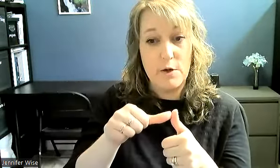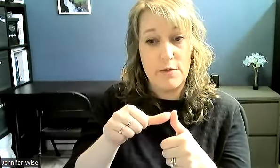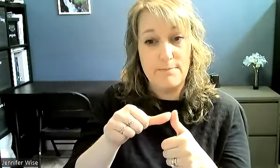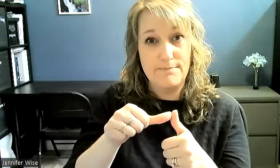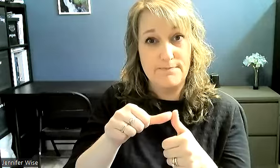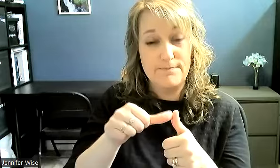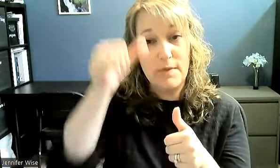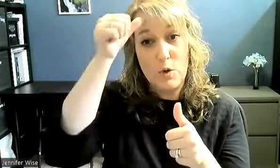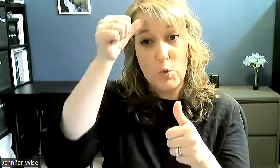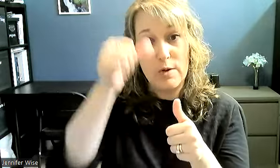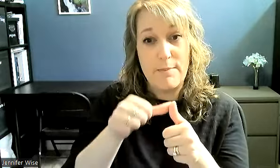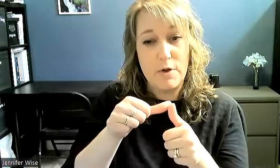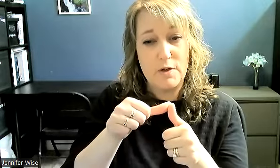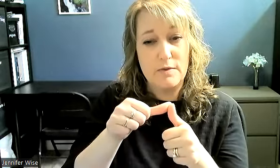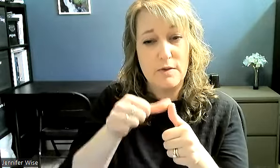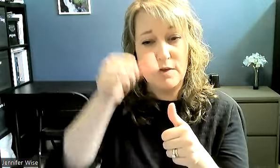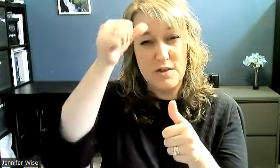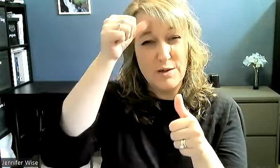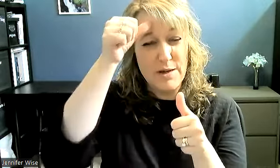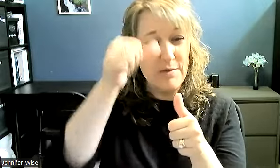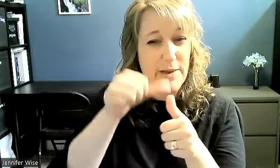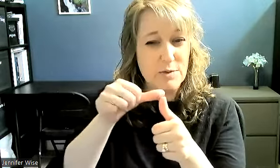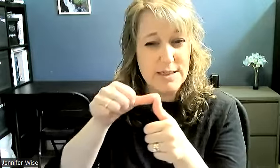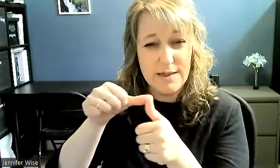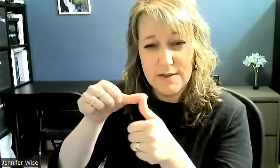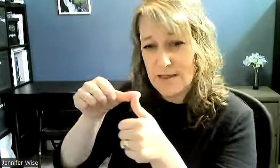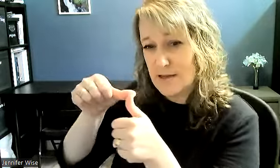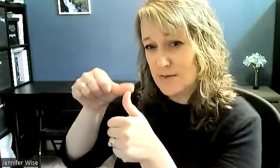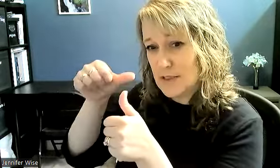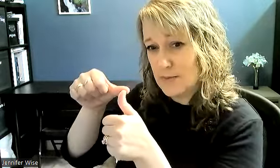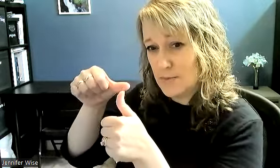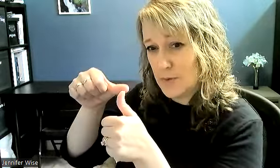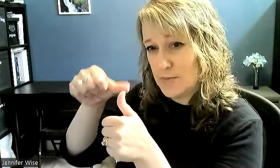thumb. Remember. There's a little bit of a bounce there at the end. You see?